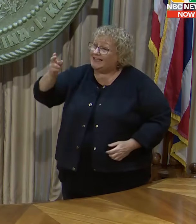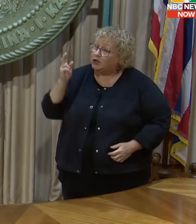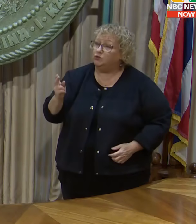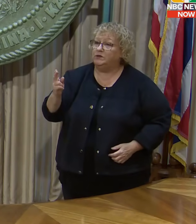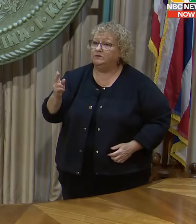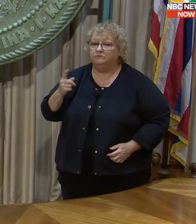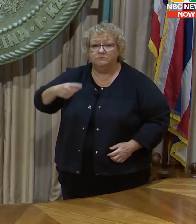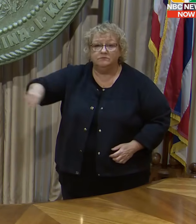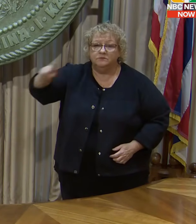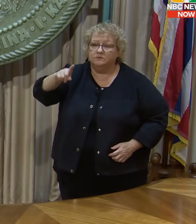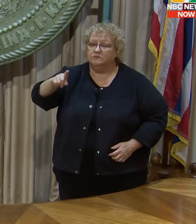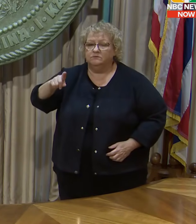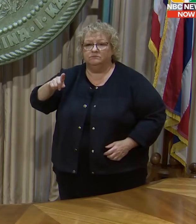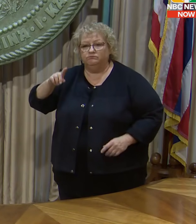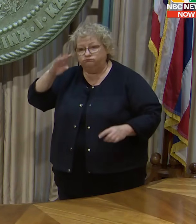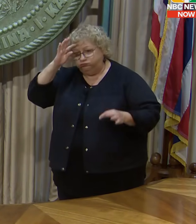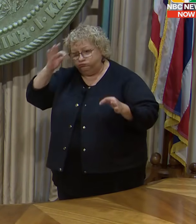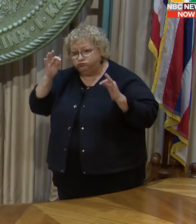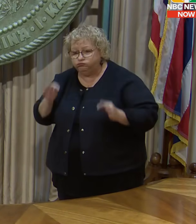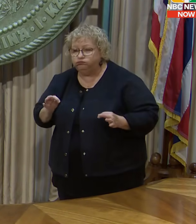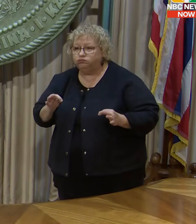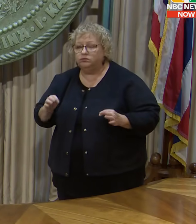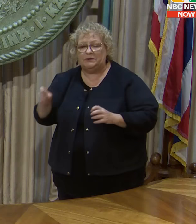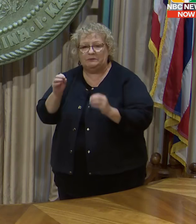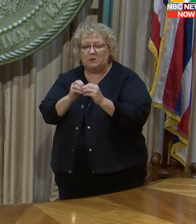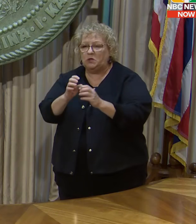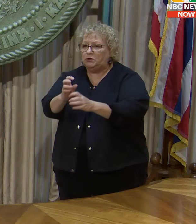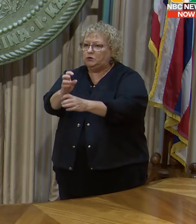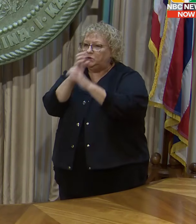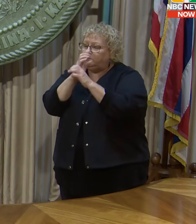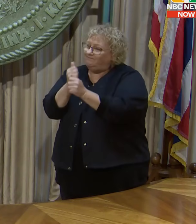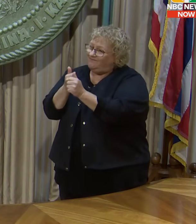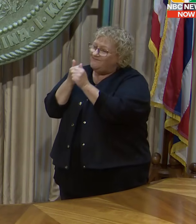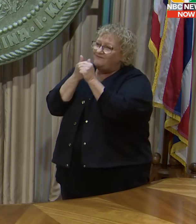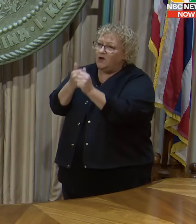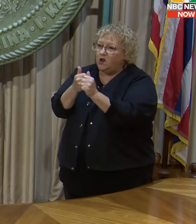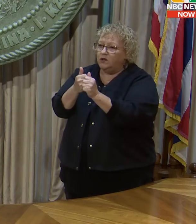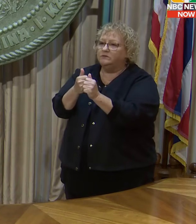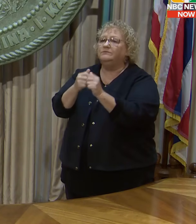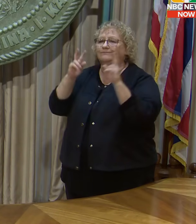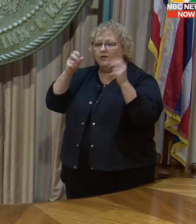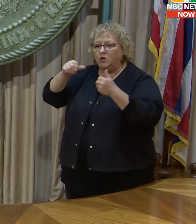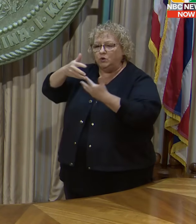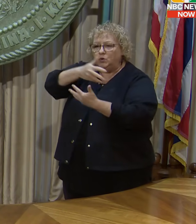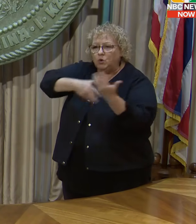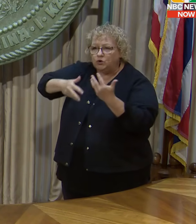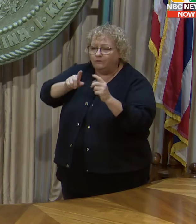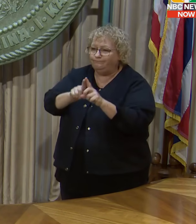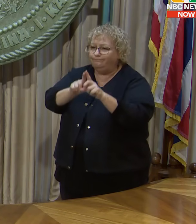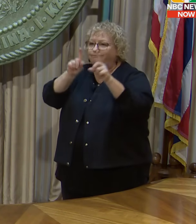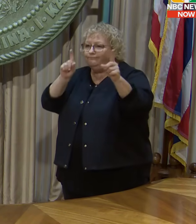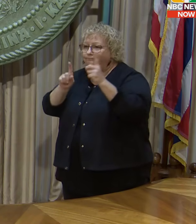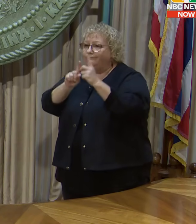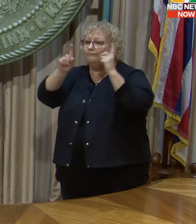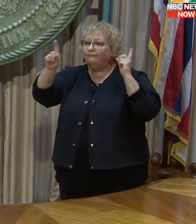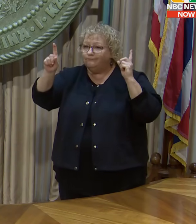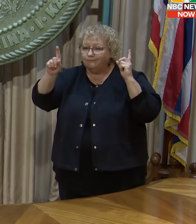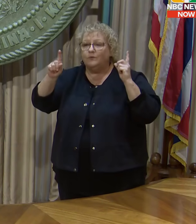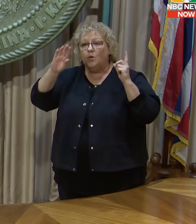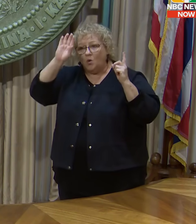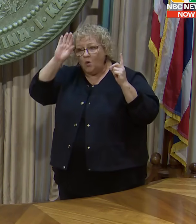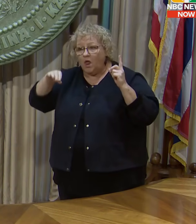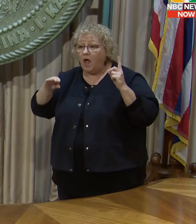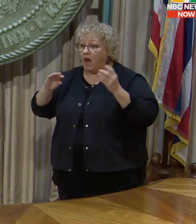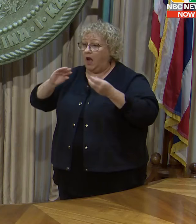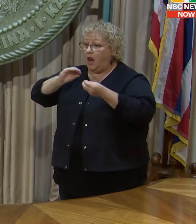in Hawaii. And we all understand that the more strictly that we can adhere to social distancing, the fewer people will